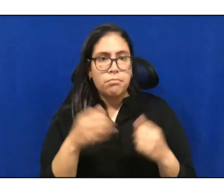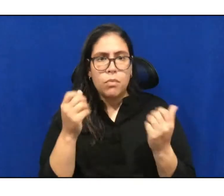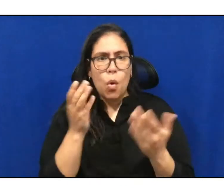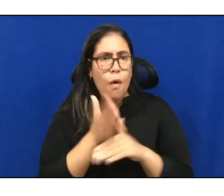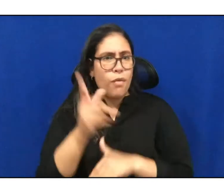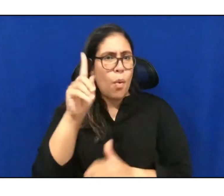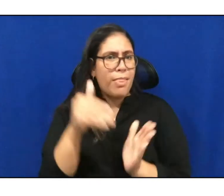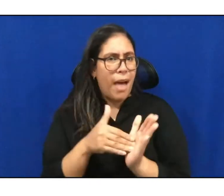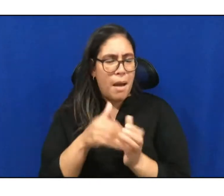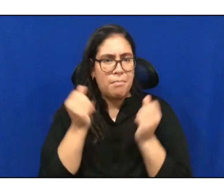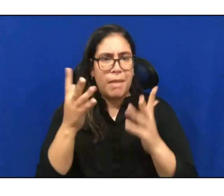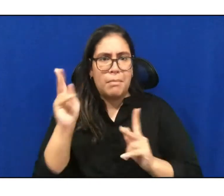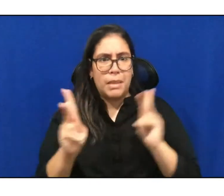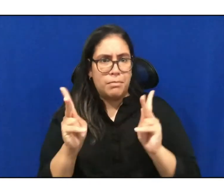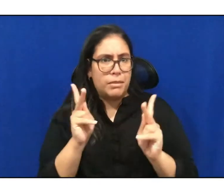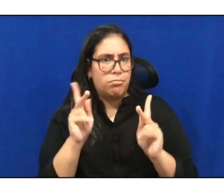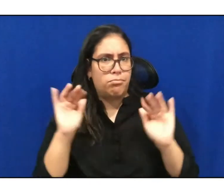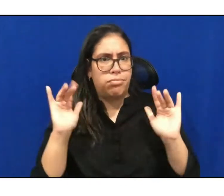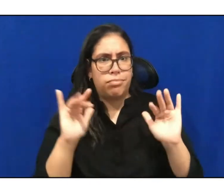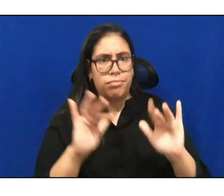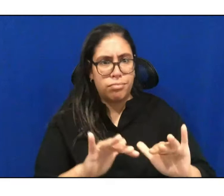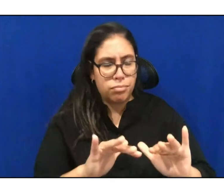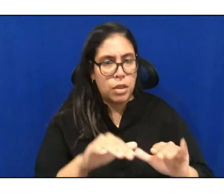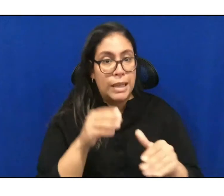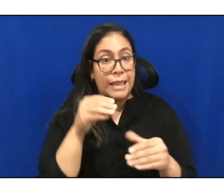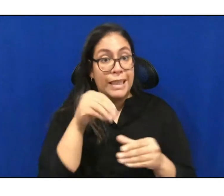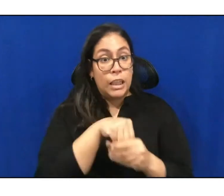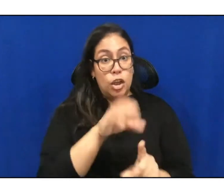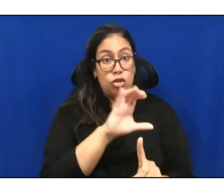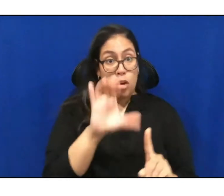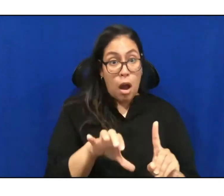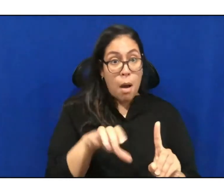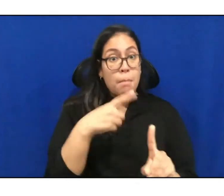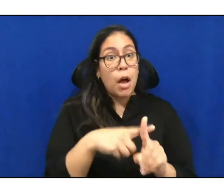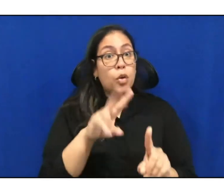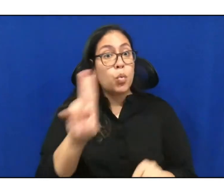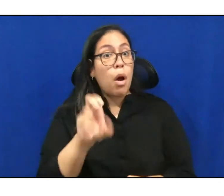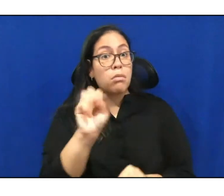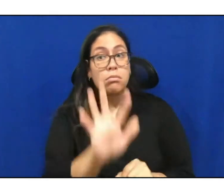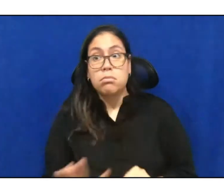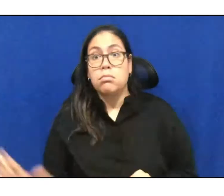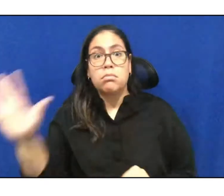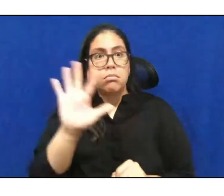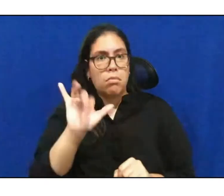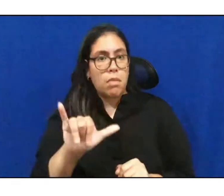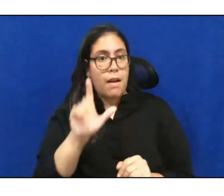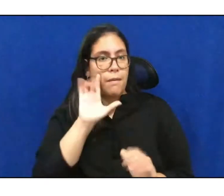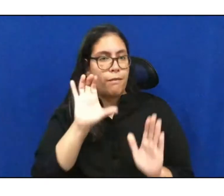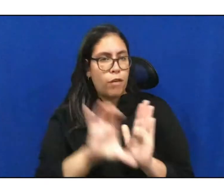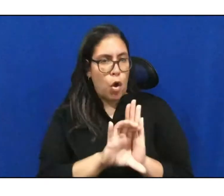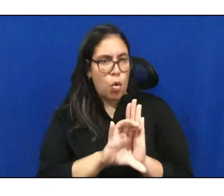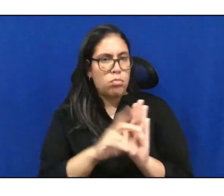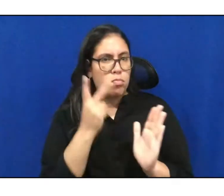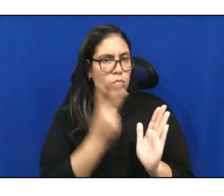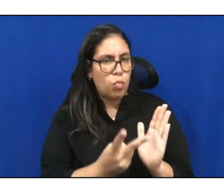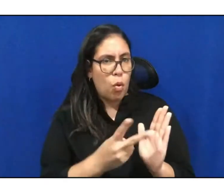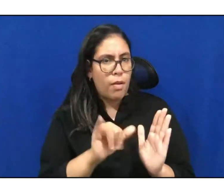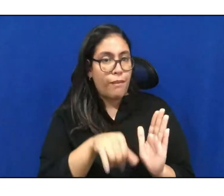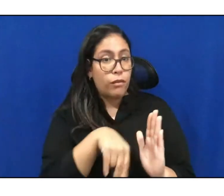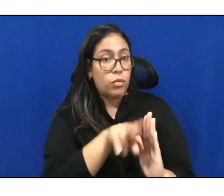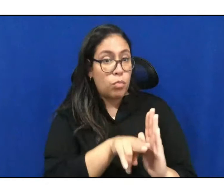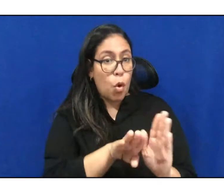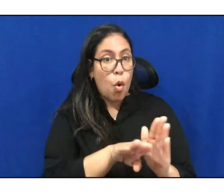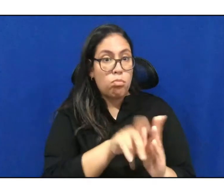Chicago. Countless more throughout the United States learned his story when photographs of the open casket and funeral were published in